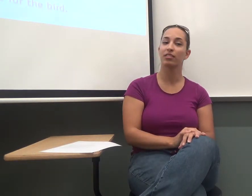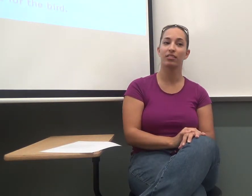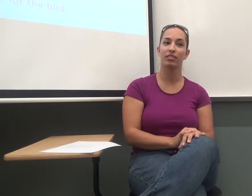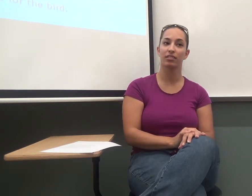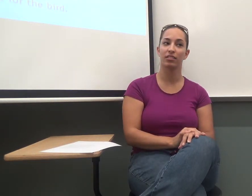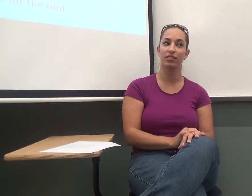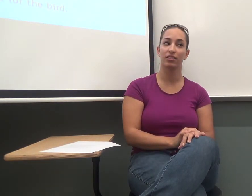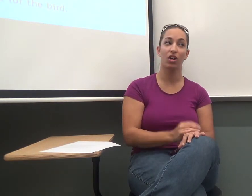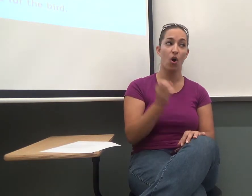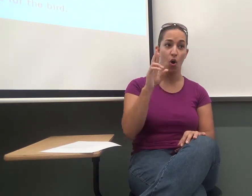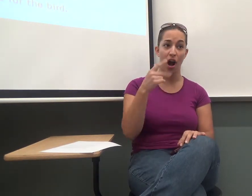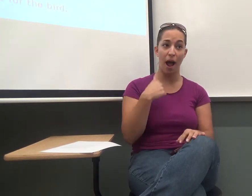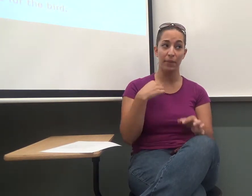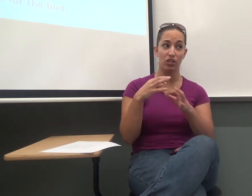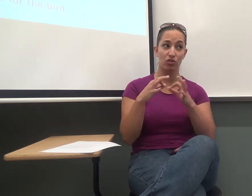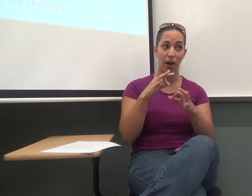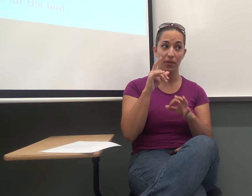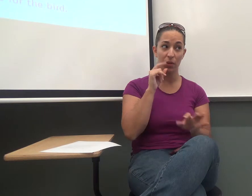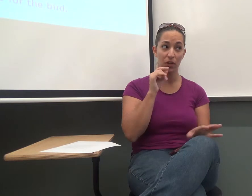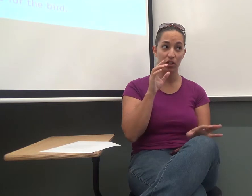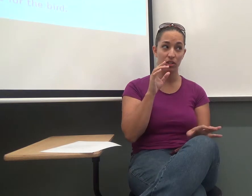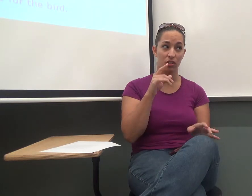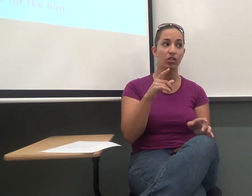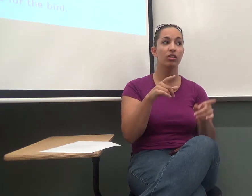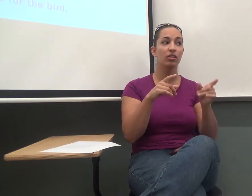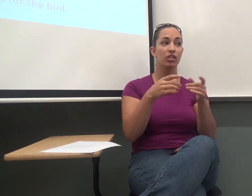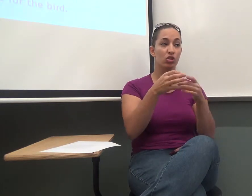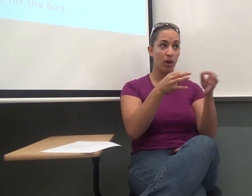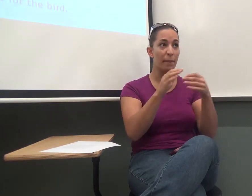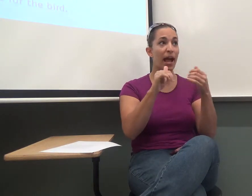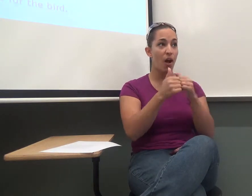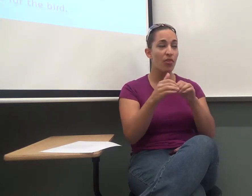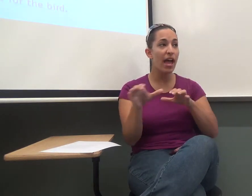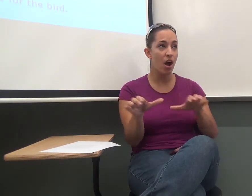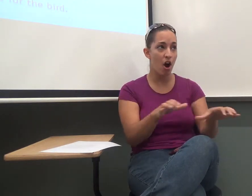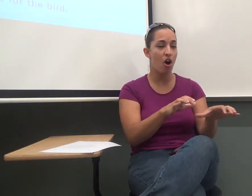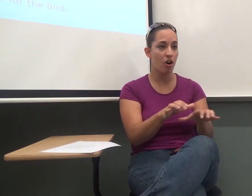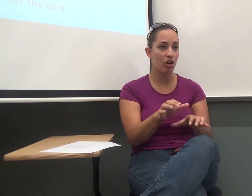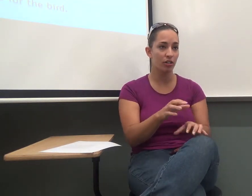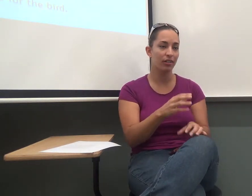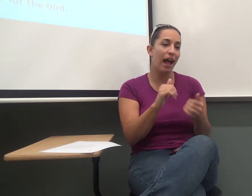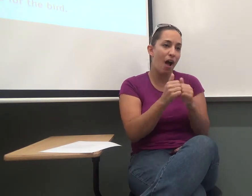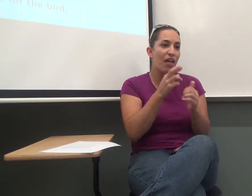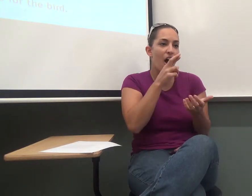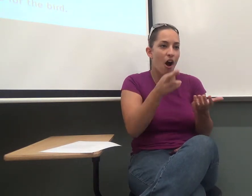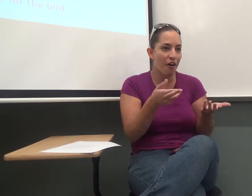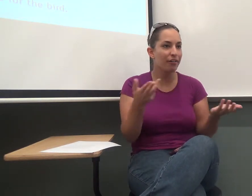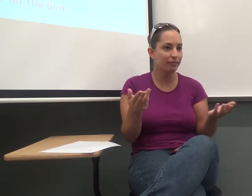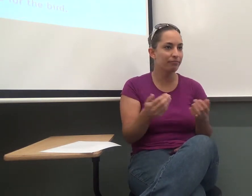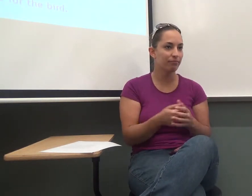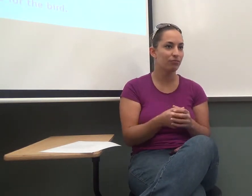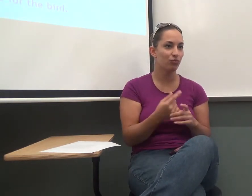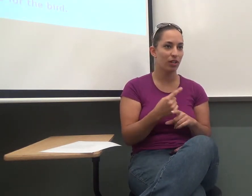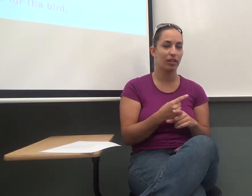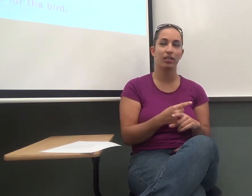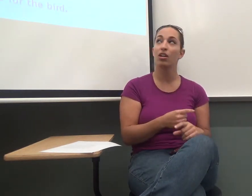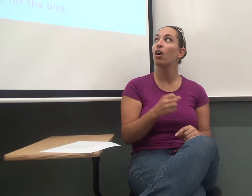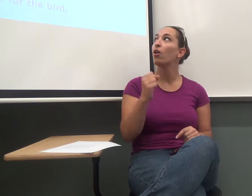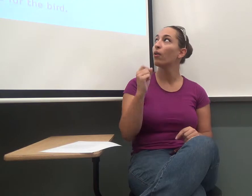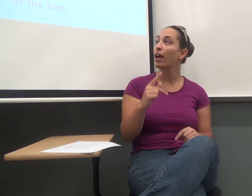You're describing how they are. Describing how they are. So if I'm describing how they are,